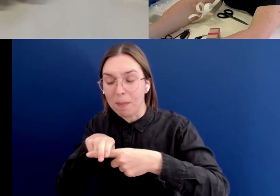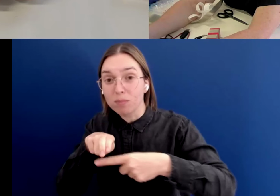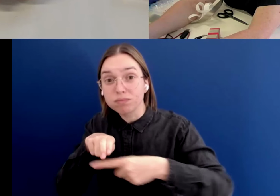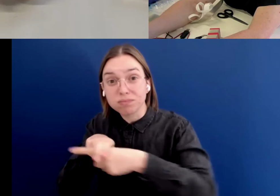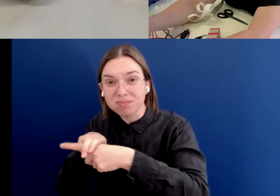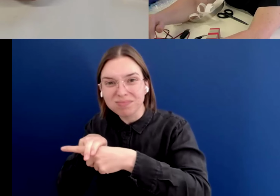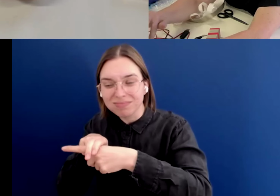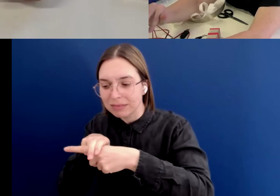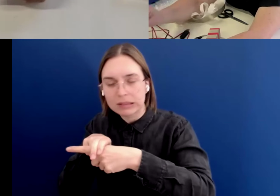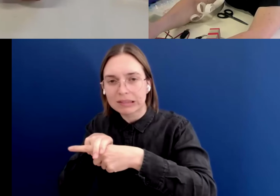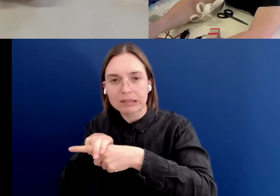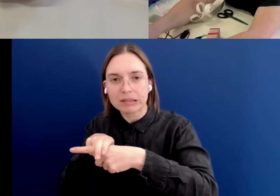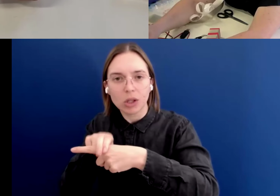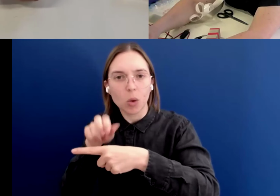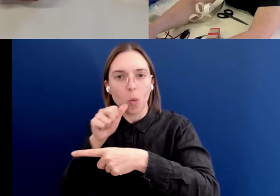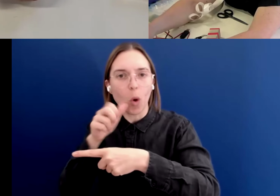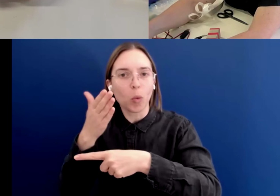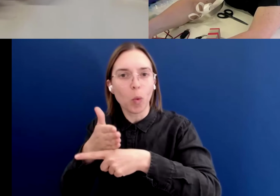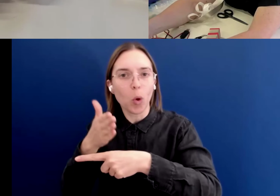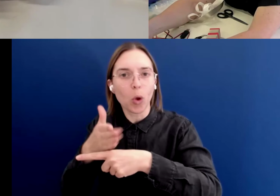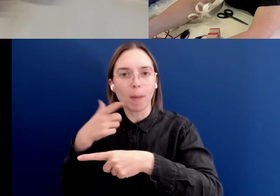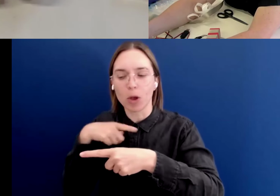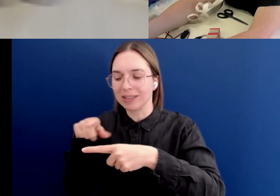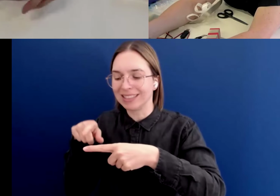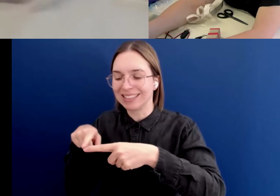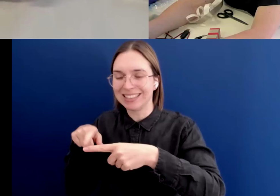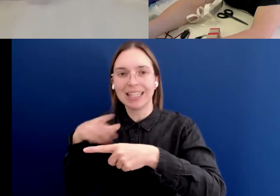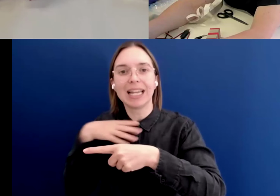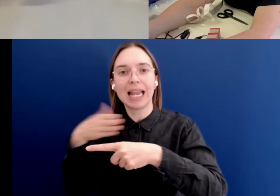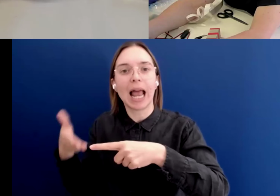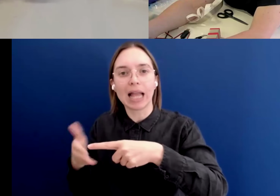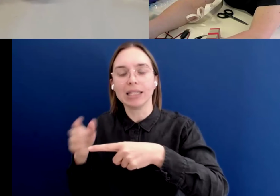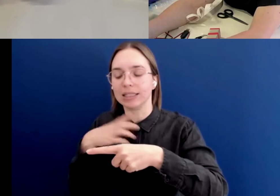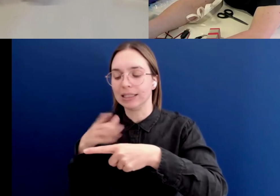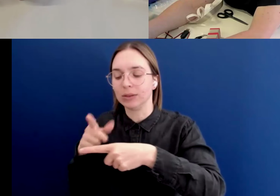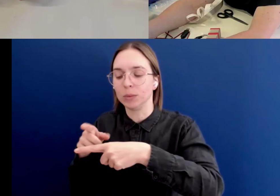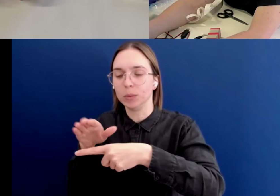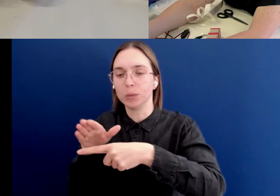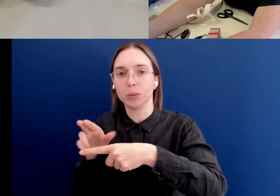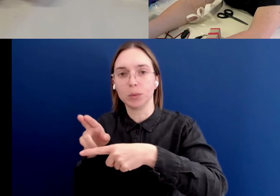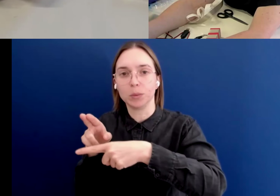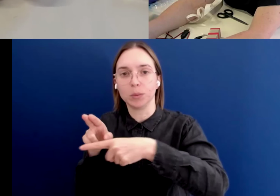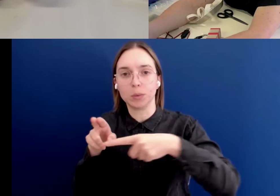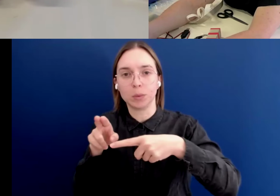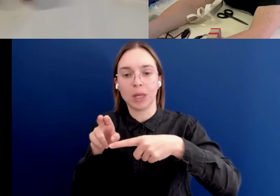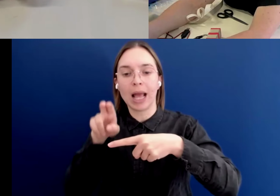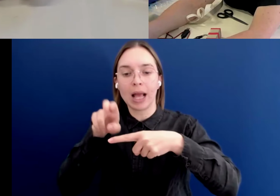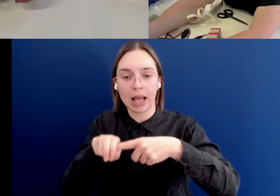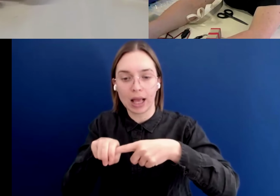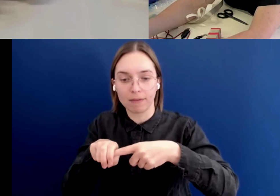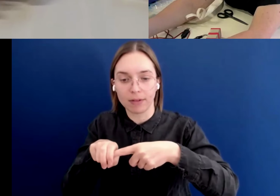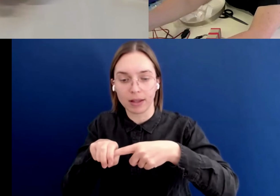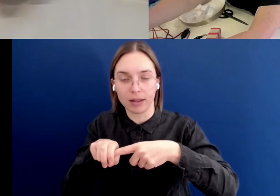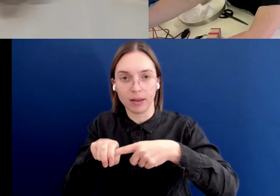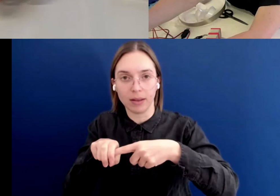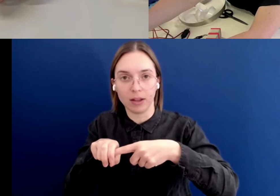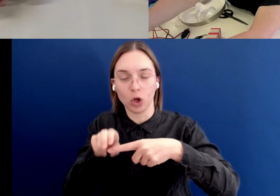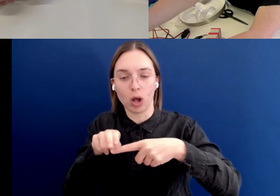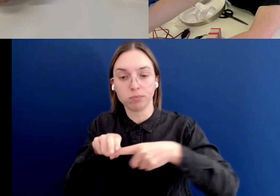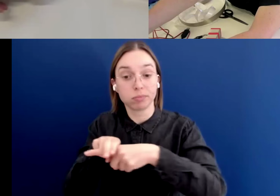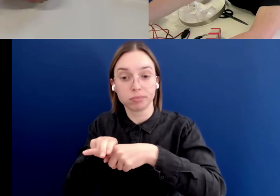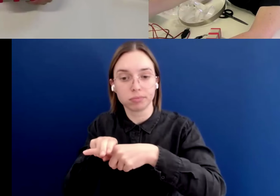flap. So we're going to do that. We're going to put the metal under the flap, so the end,